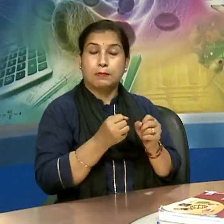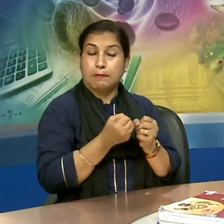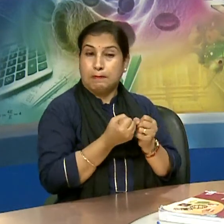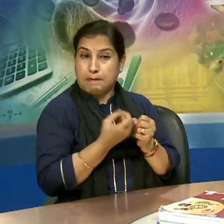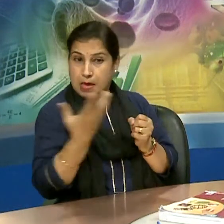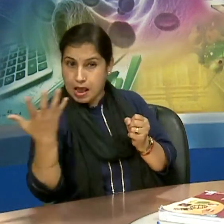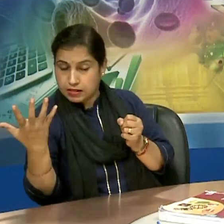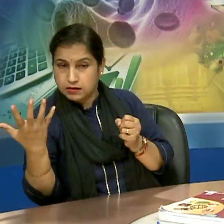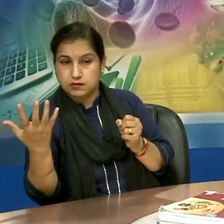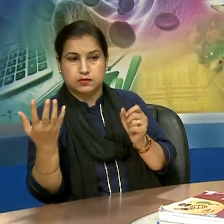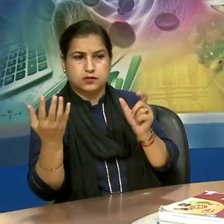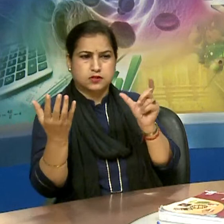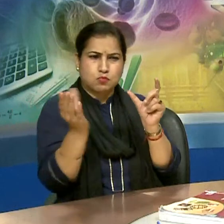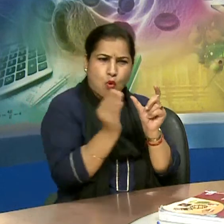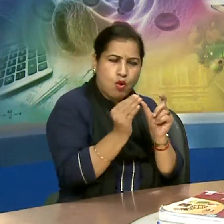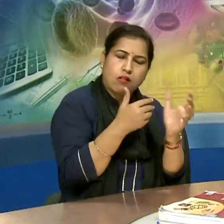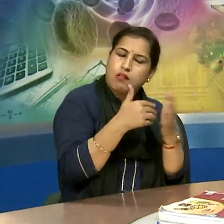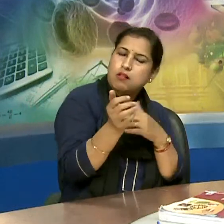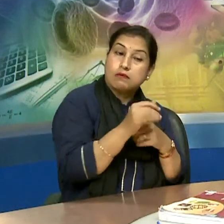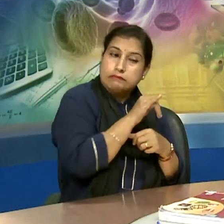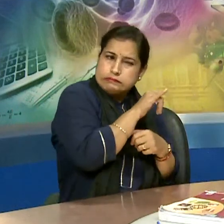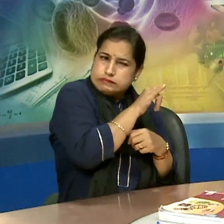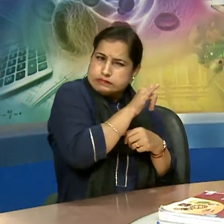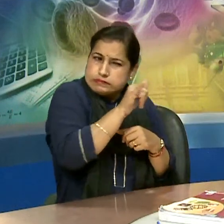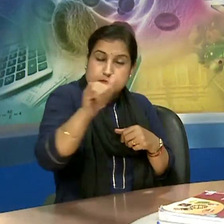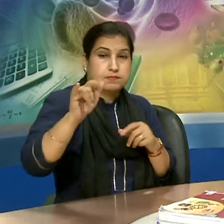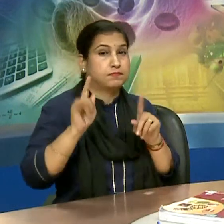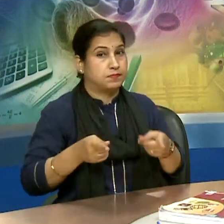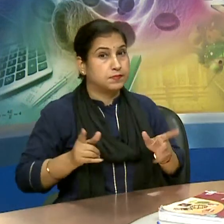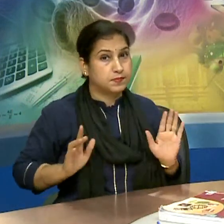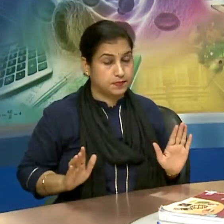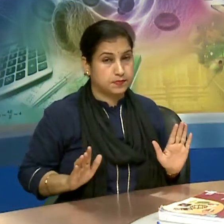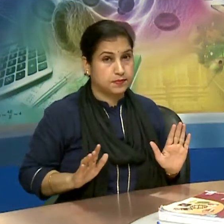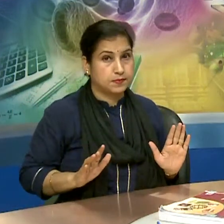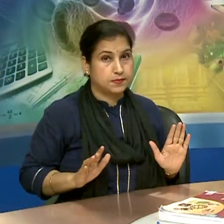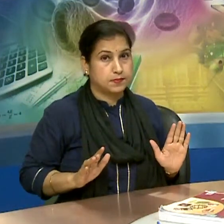purple counters. One more would be too many.